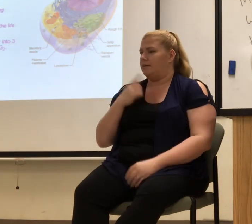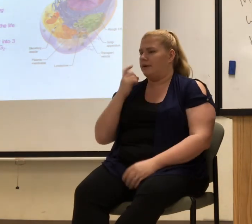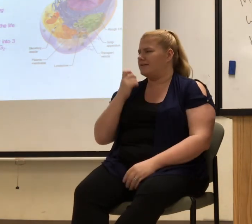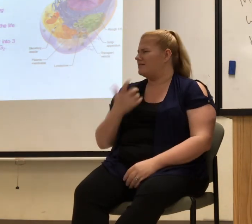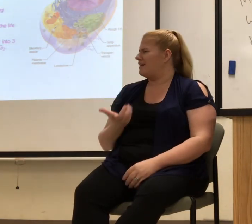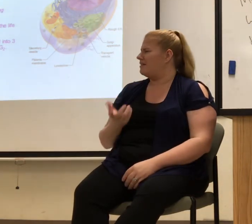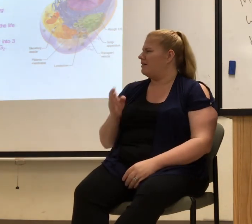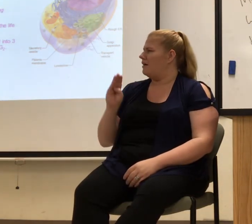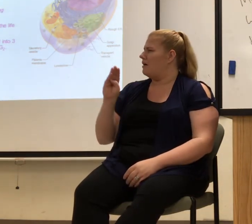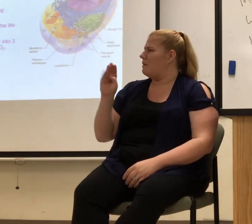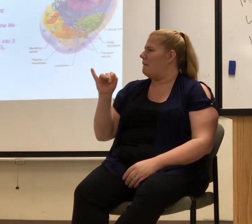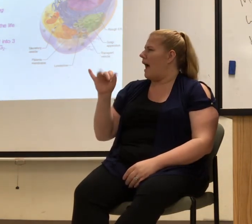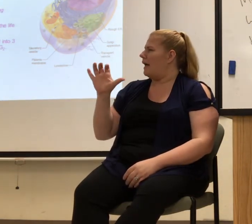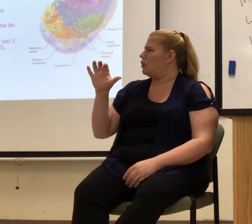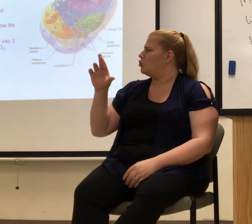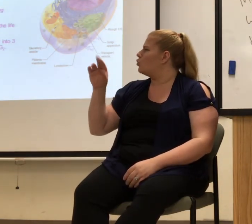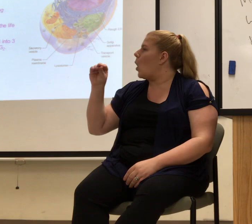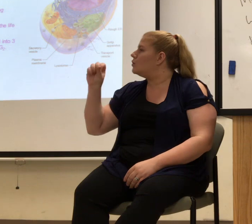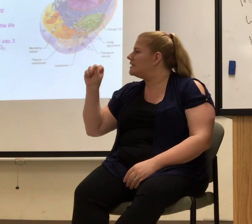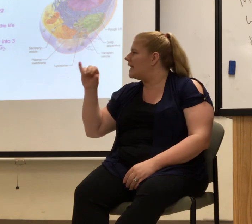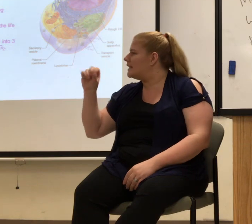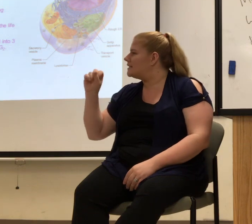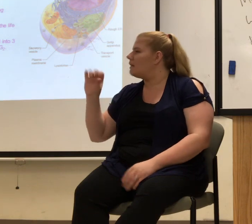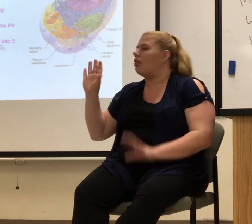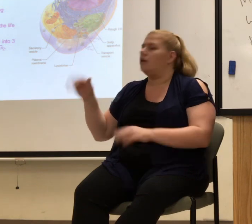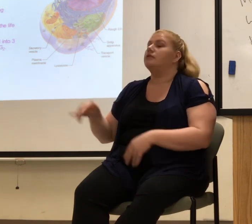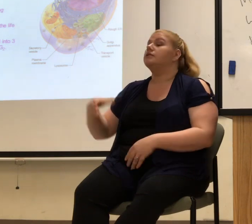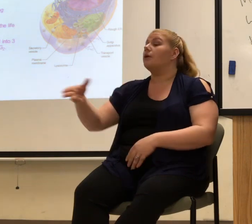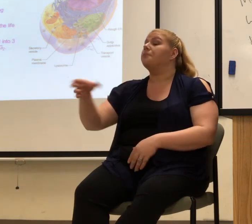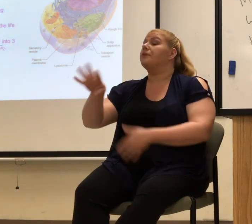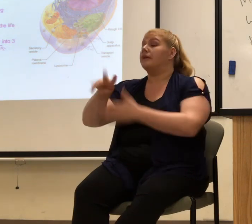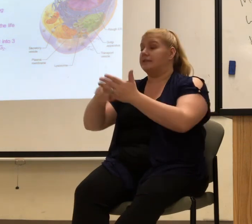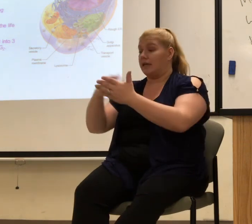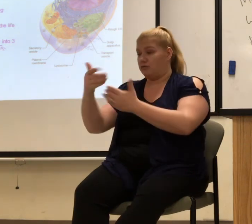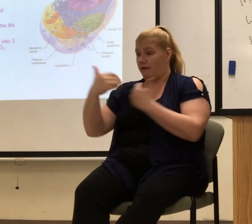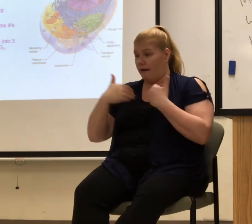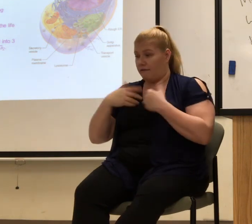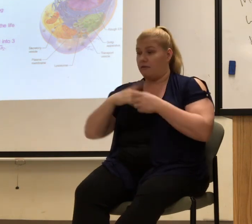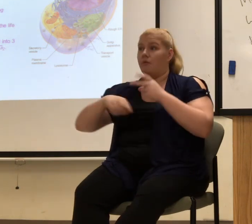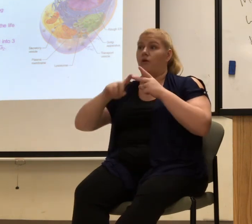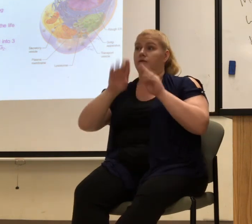So any questions on the lab schedule for next week? It's on the schedule and I wrote it on the board.